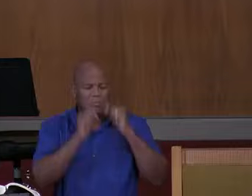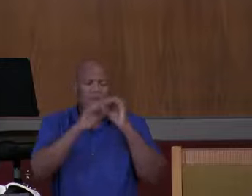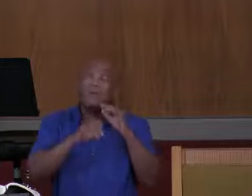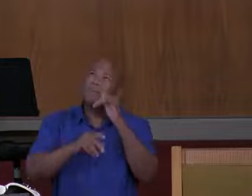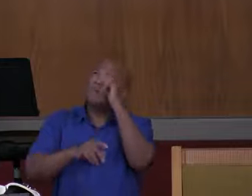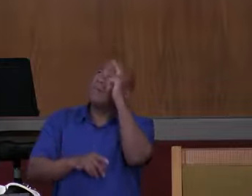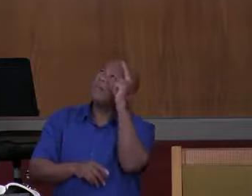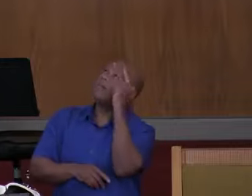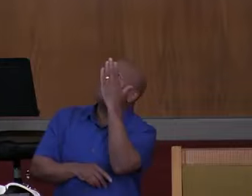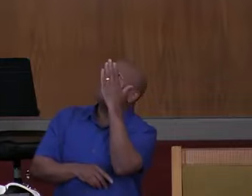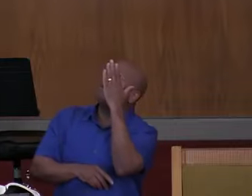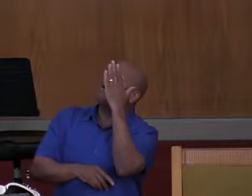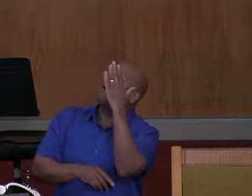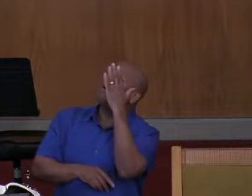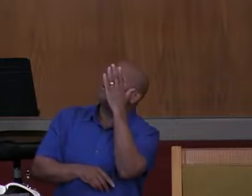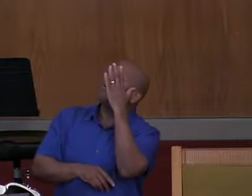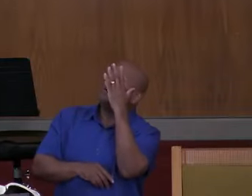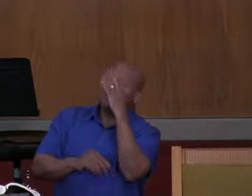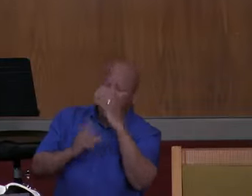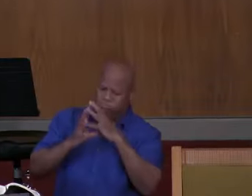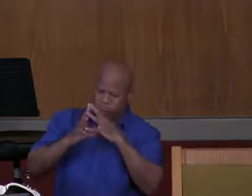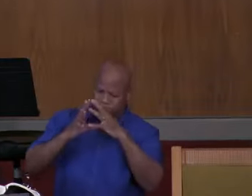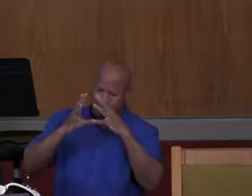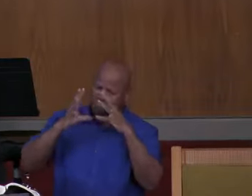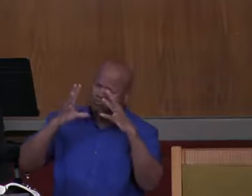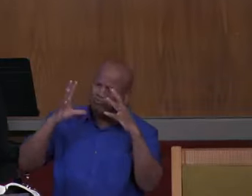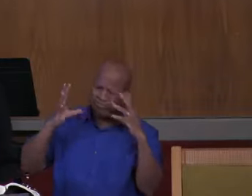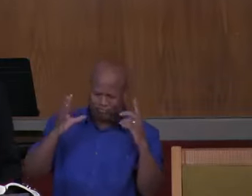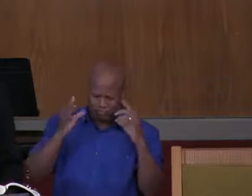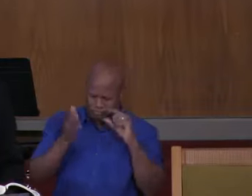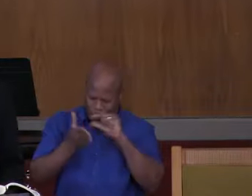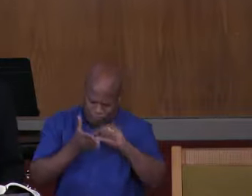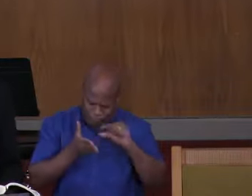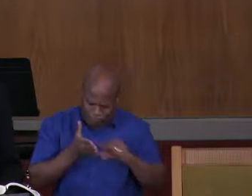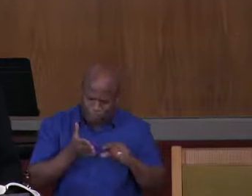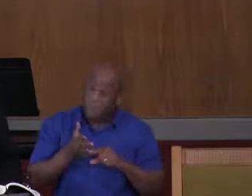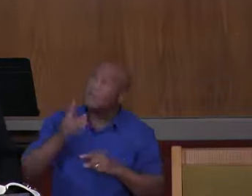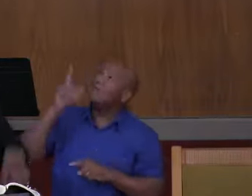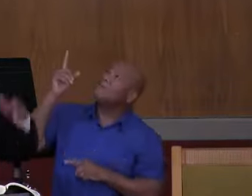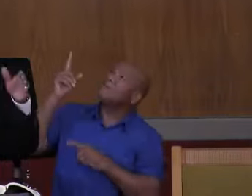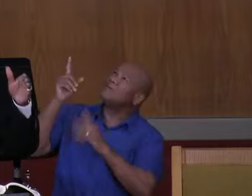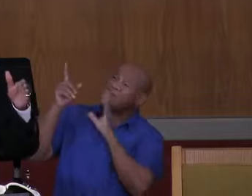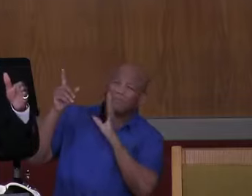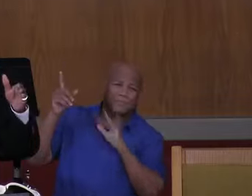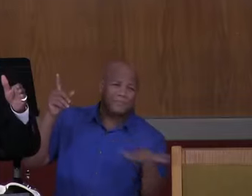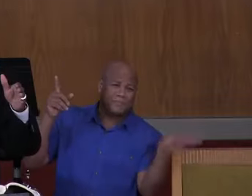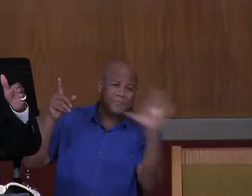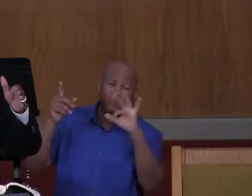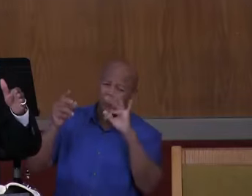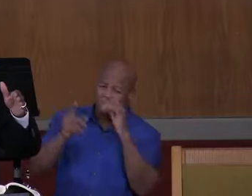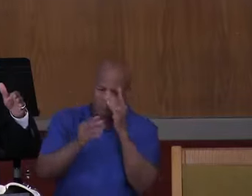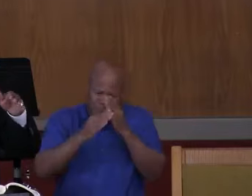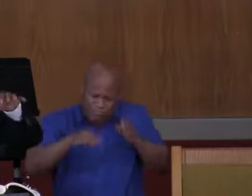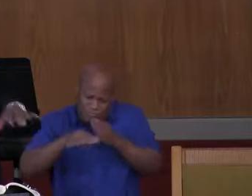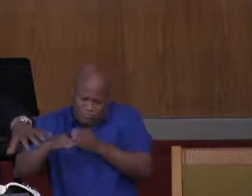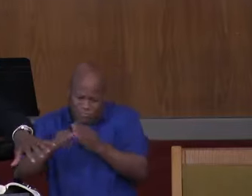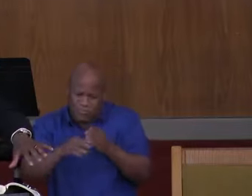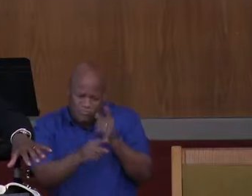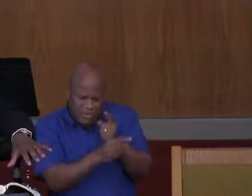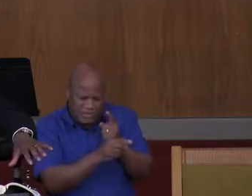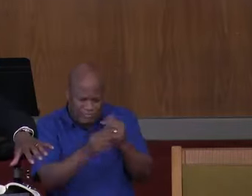God, you've said a mouthful. Speak to us. Speak through us. Rightly divided, parcel.